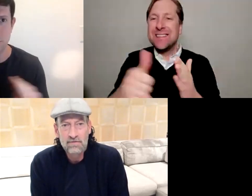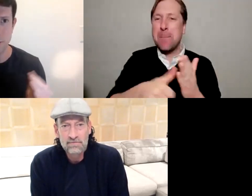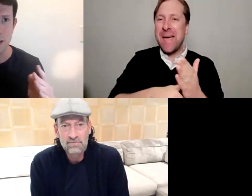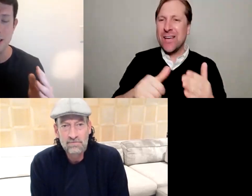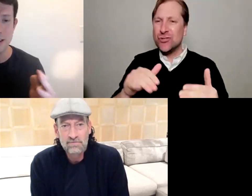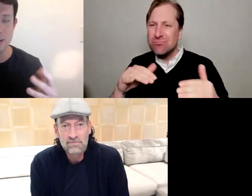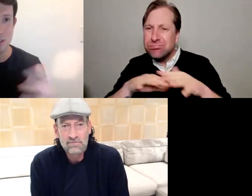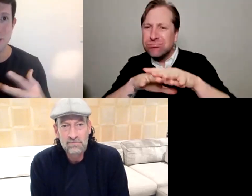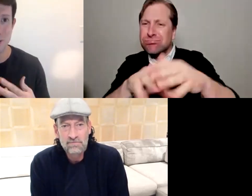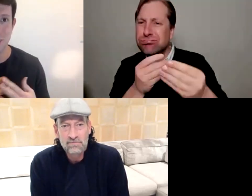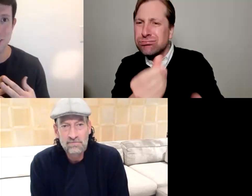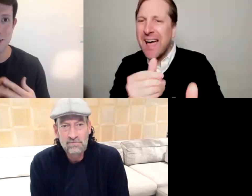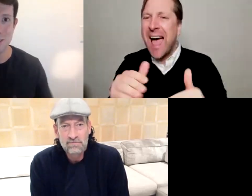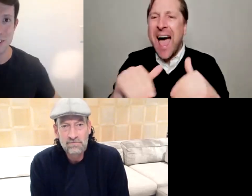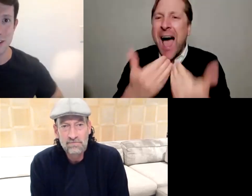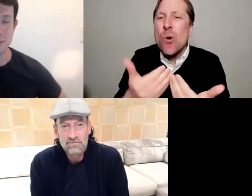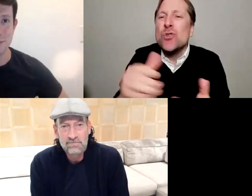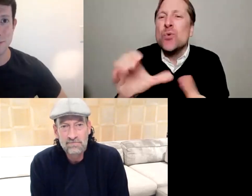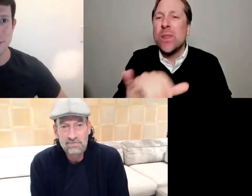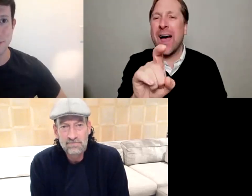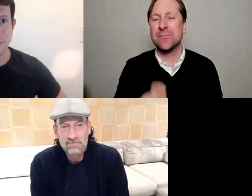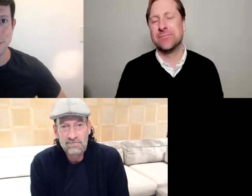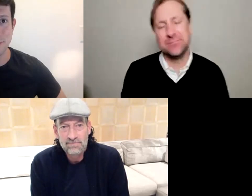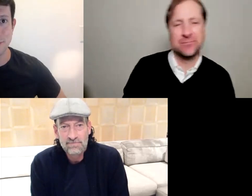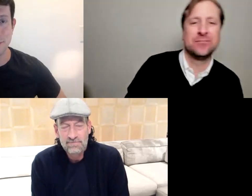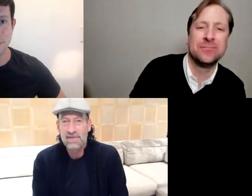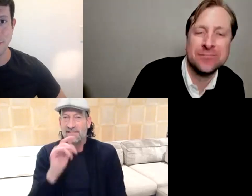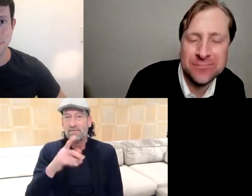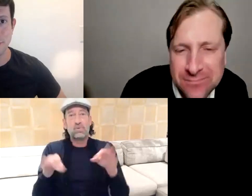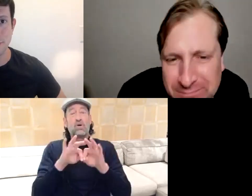are sort of, your streams are crossing, so to say?